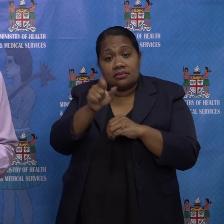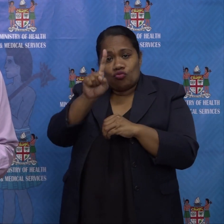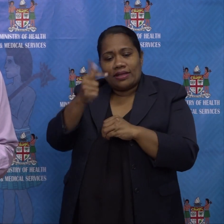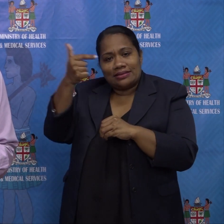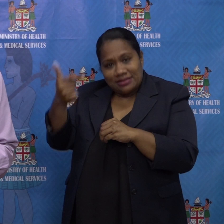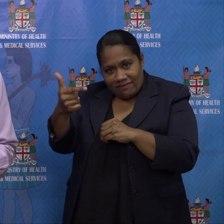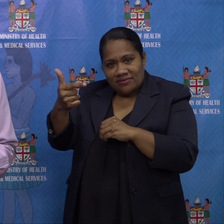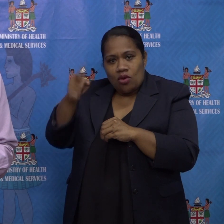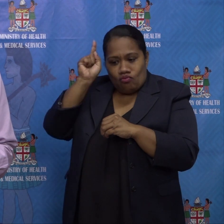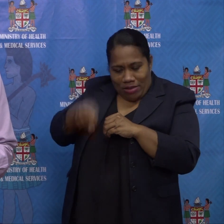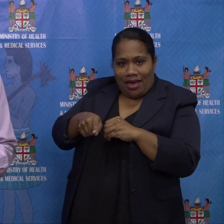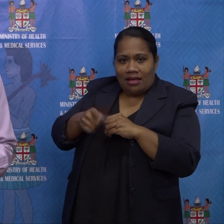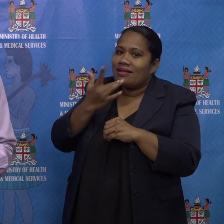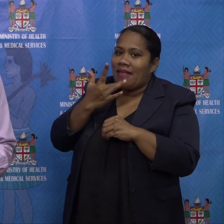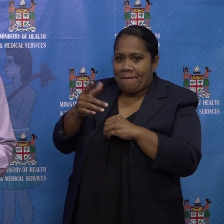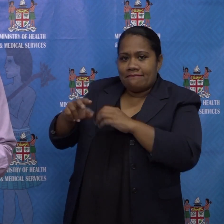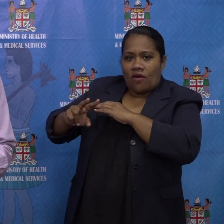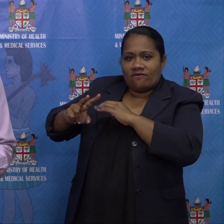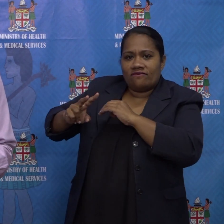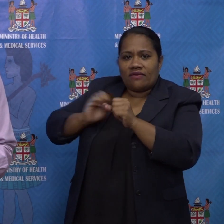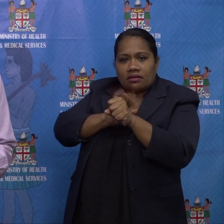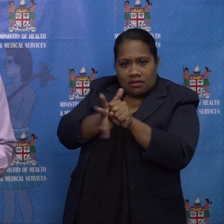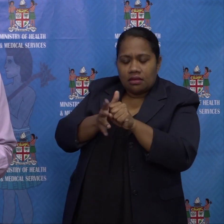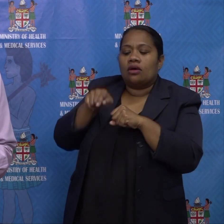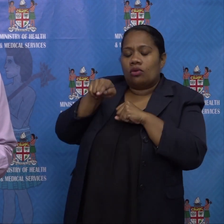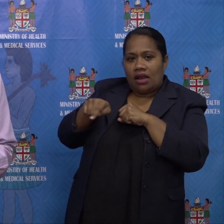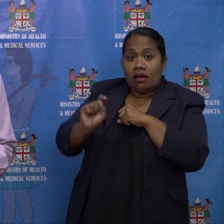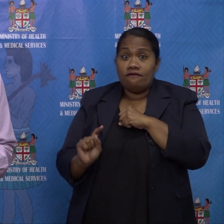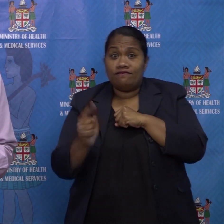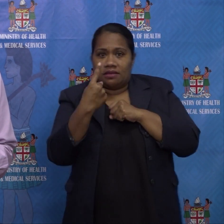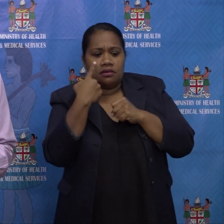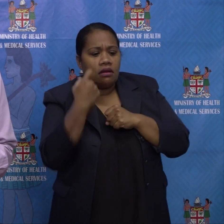B1617 variant that was first detected in India.